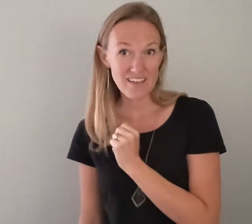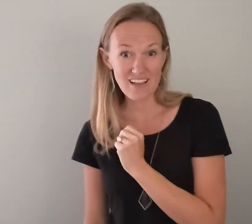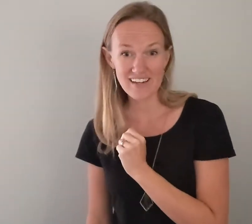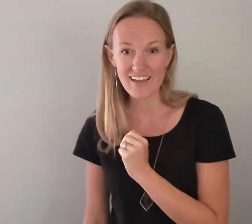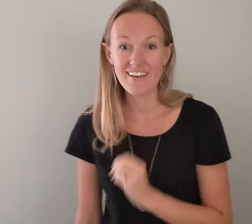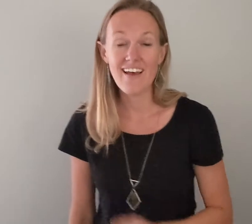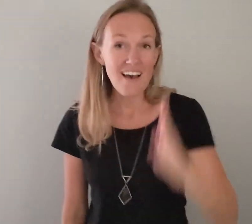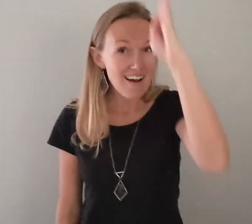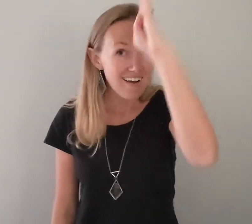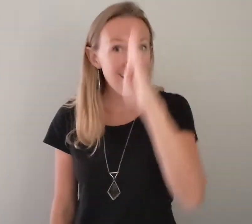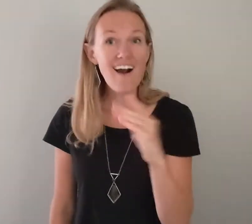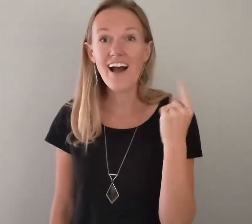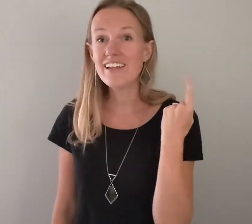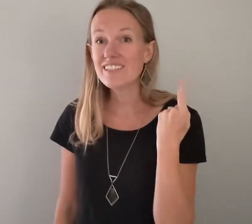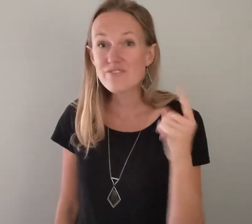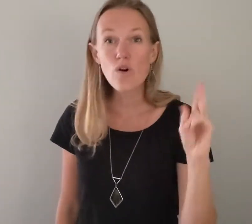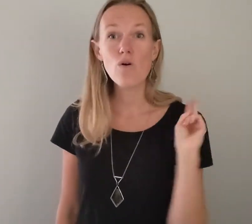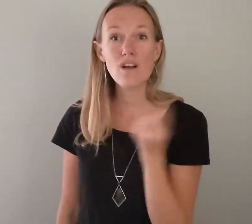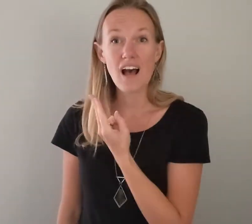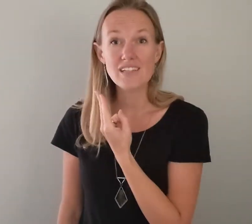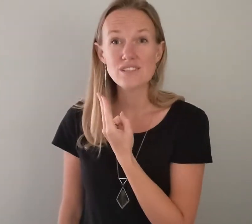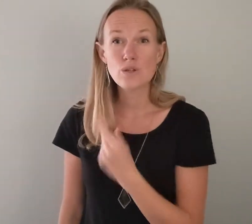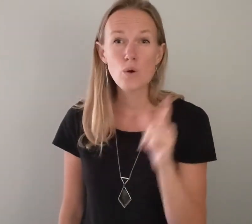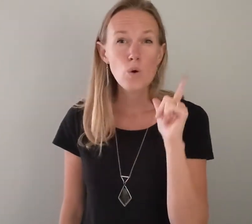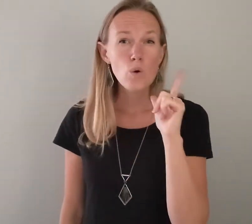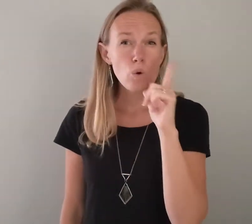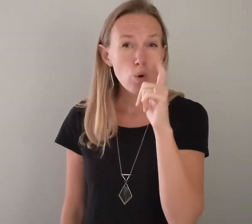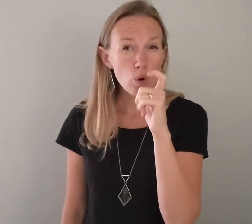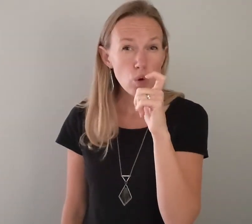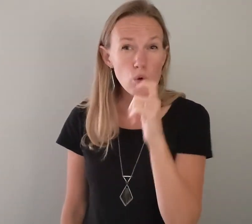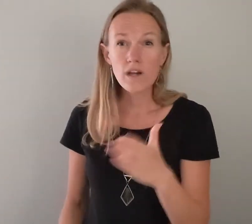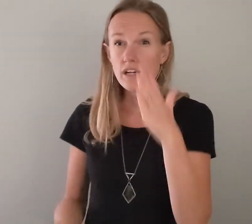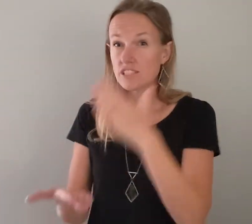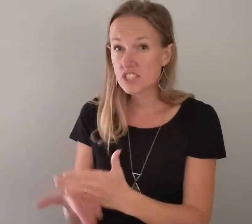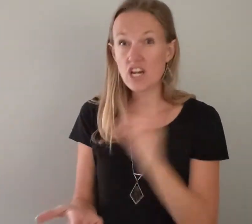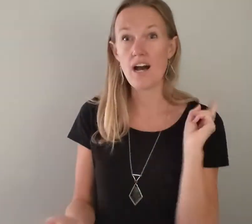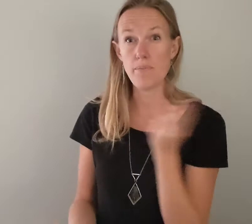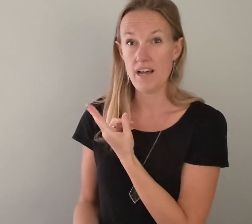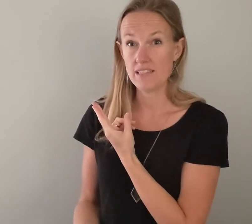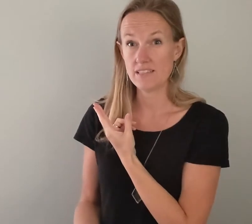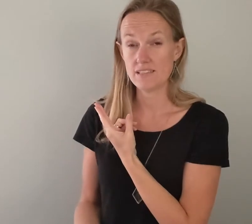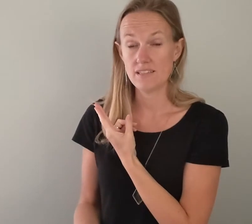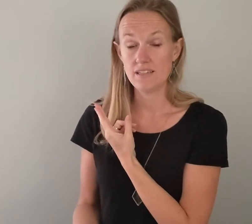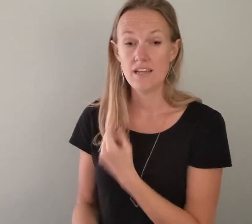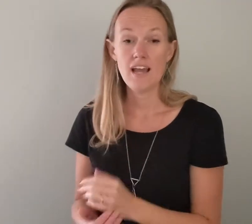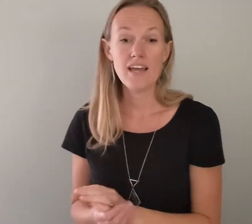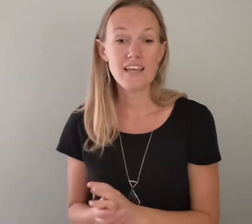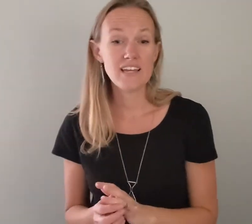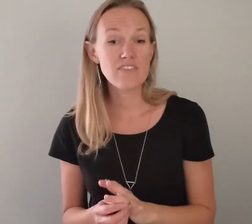line again. God is for us. Who could stop us? And then if